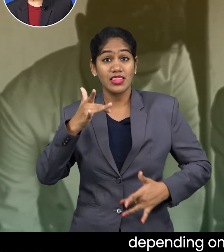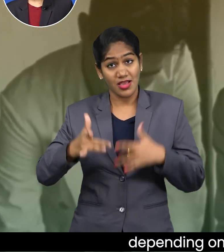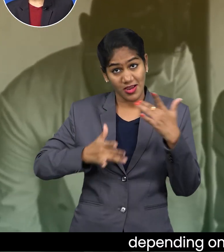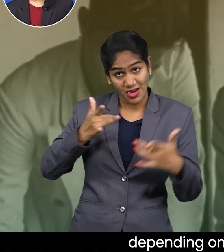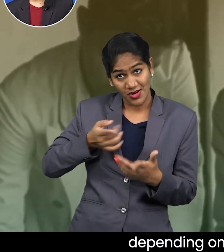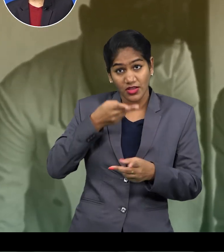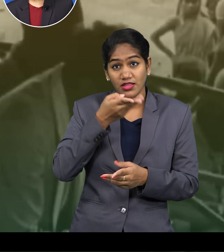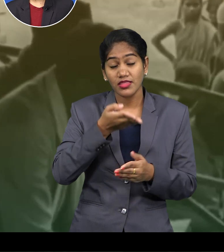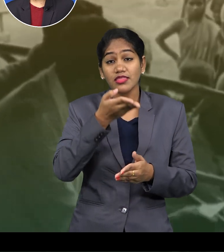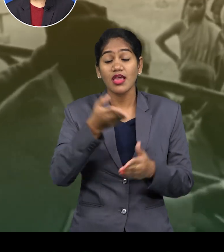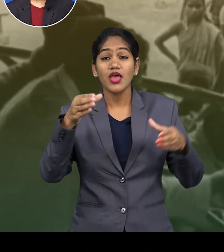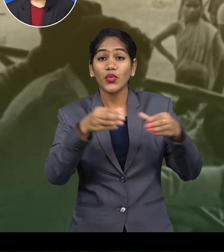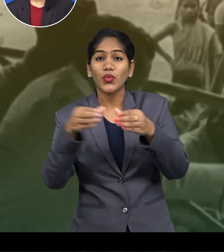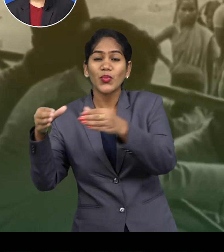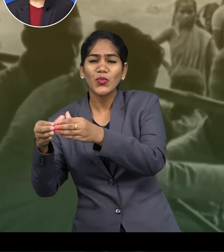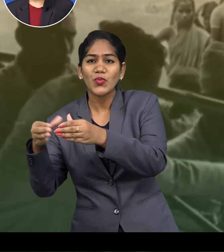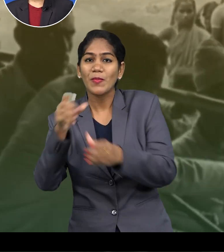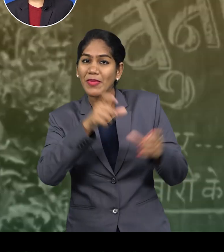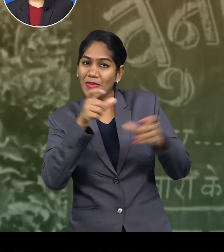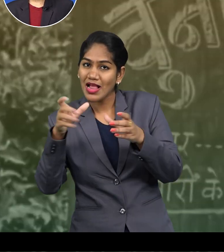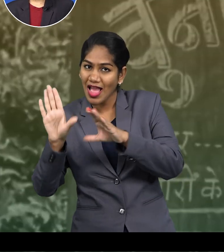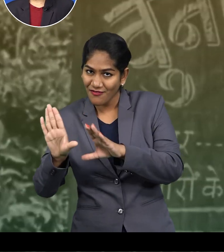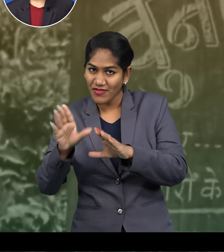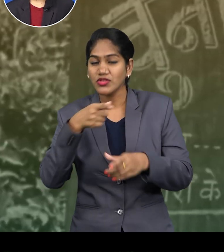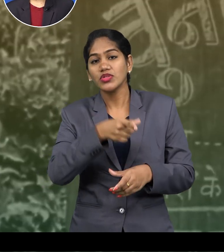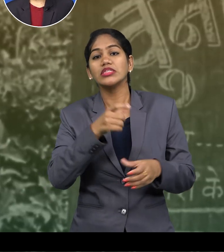of their group members.